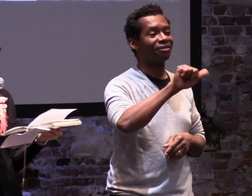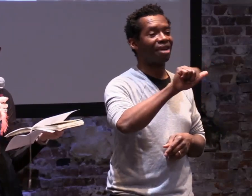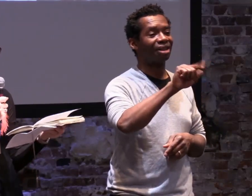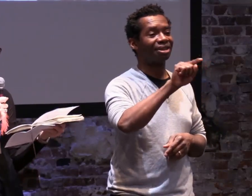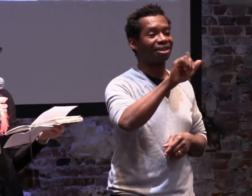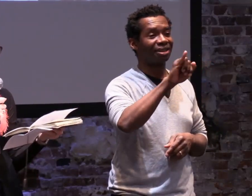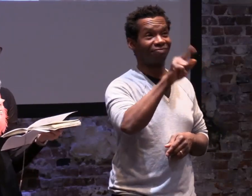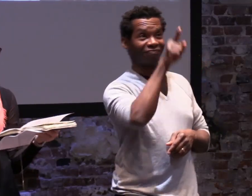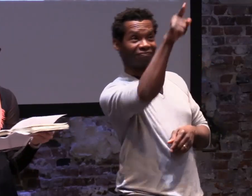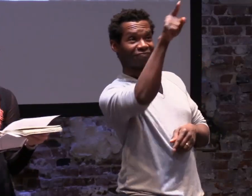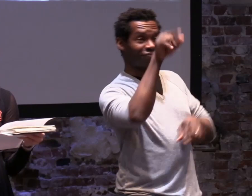and Andre.